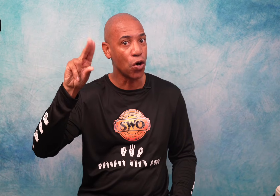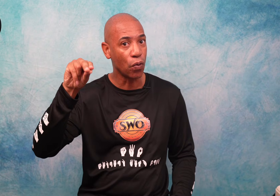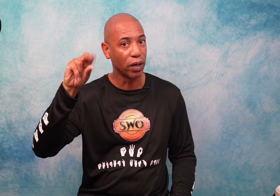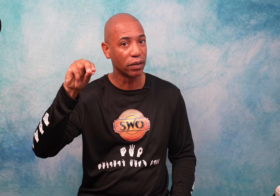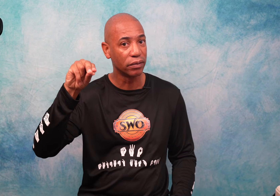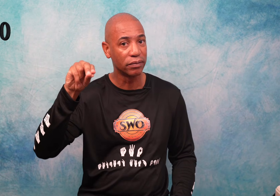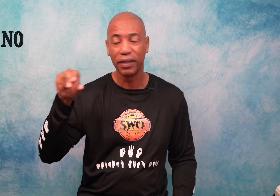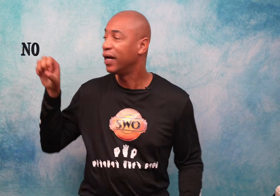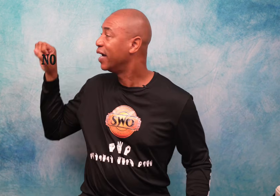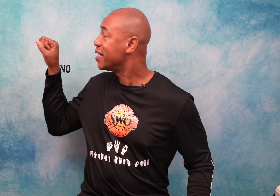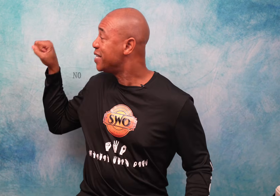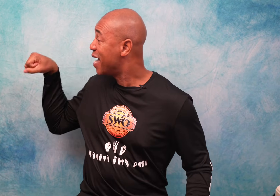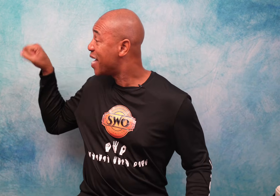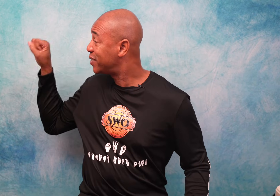No. Yes.